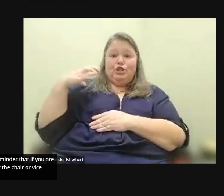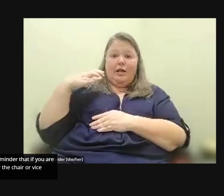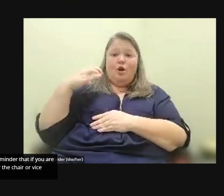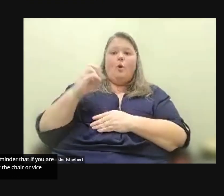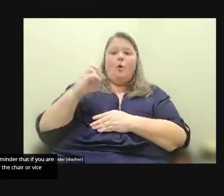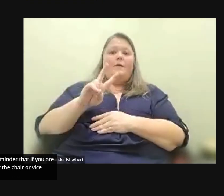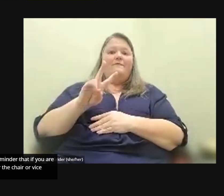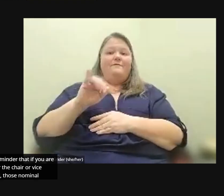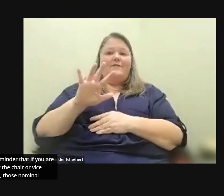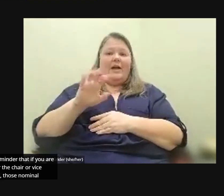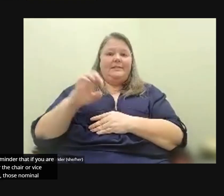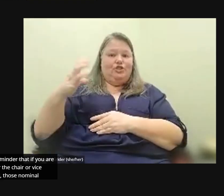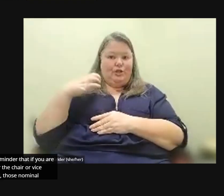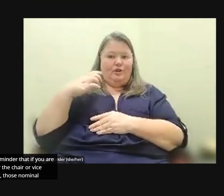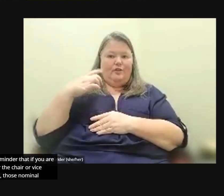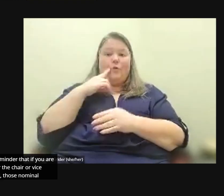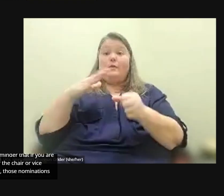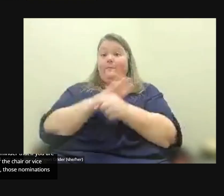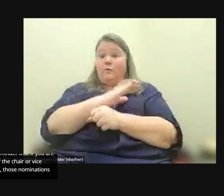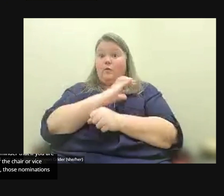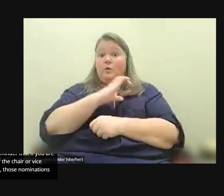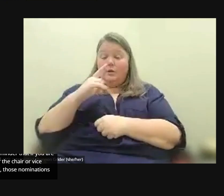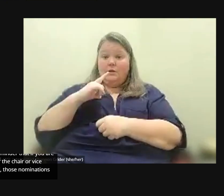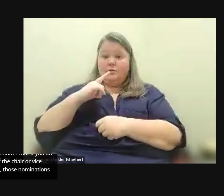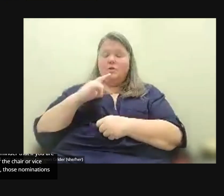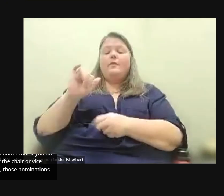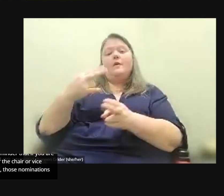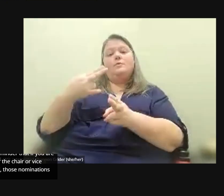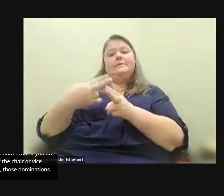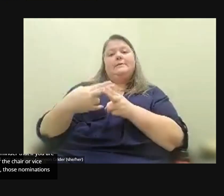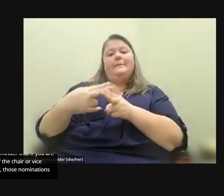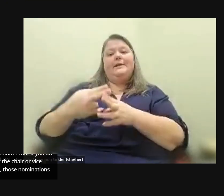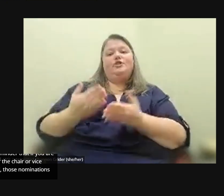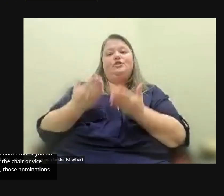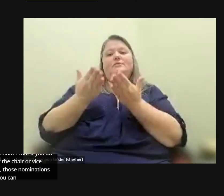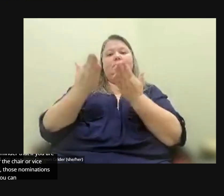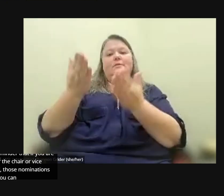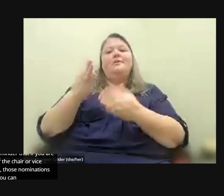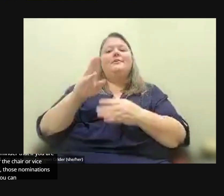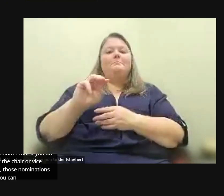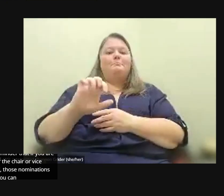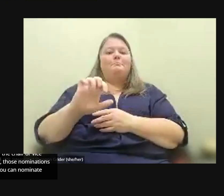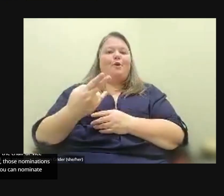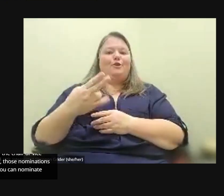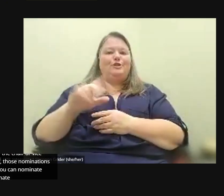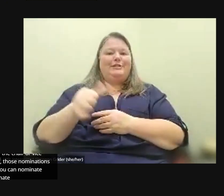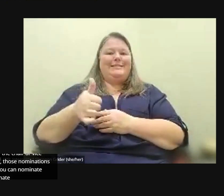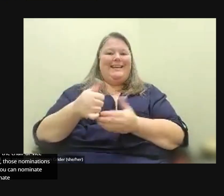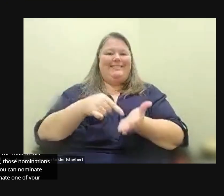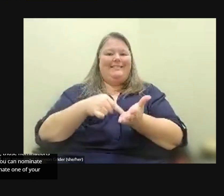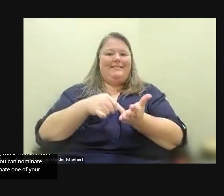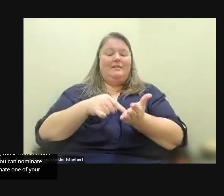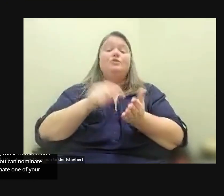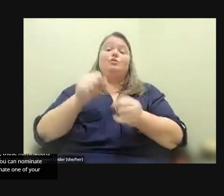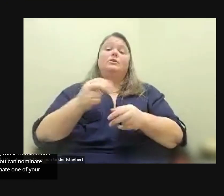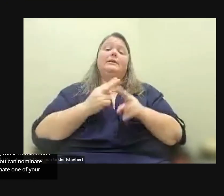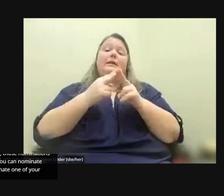nominations are due March 10th. So you can nominate yourself or you can nominate one of your amazing committee